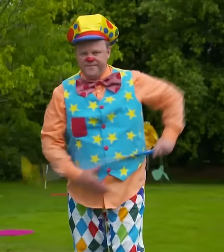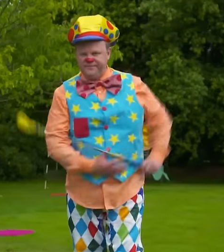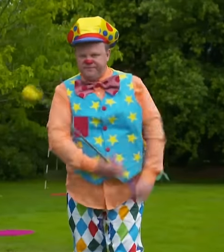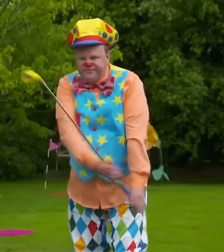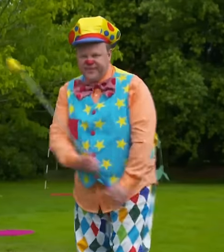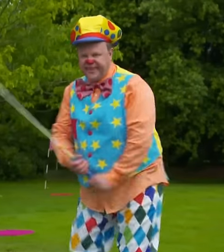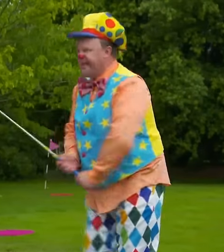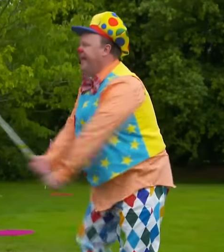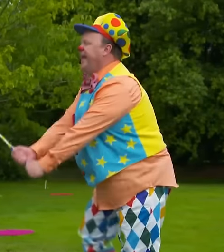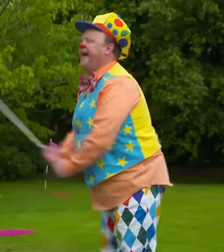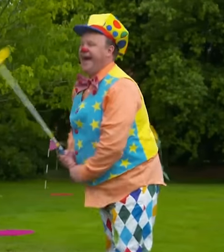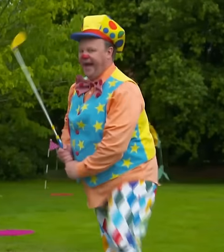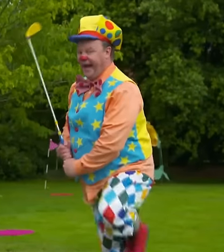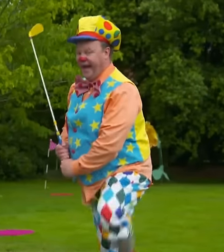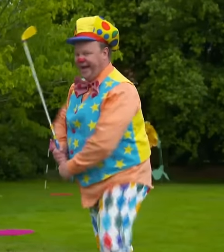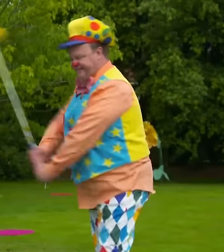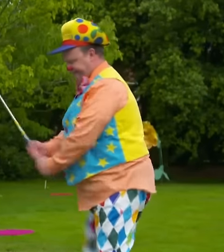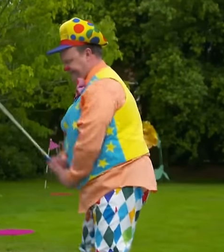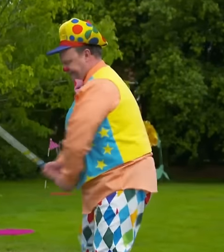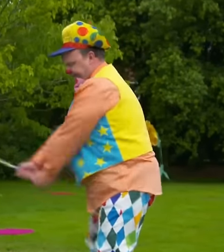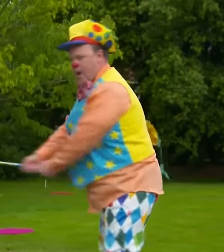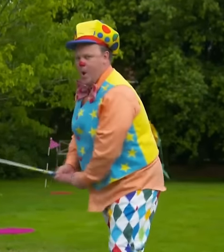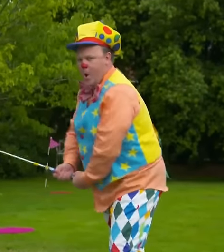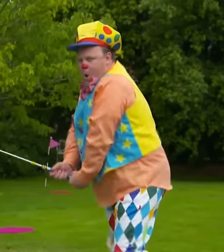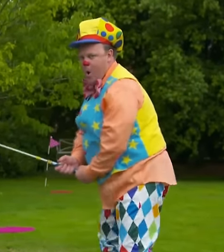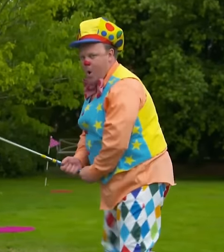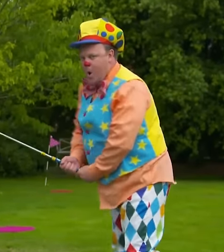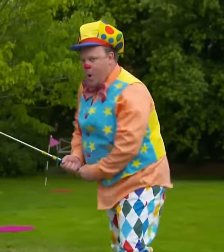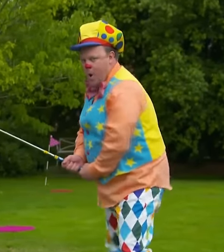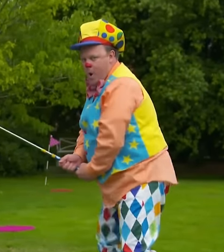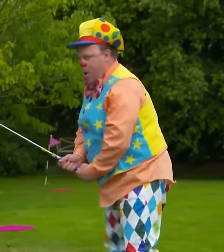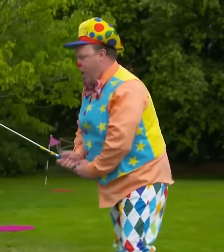on, Mr. Tumble. Hey. You can do it.